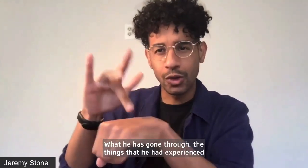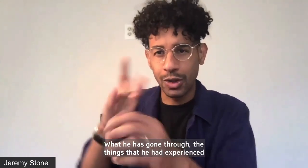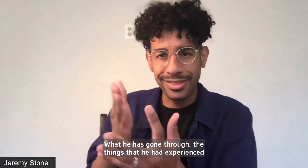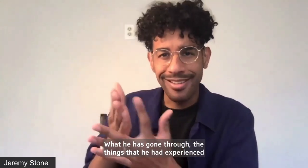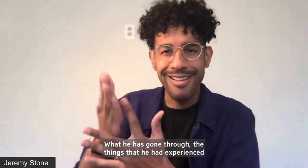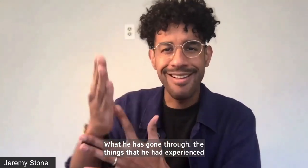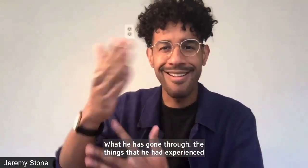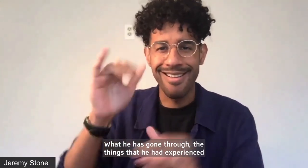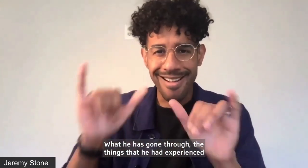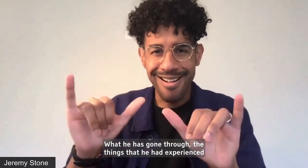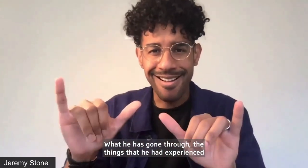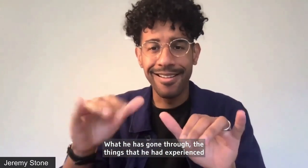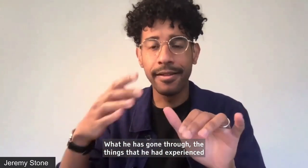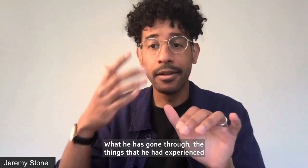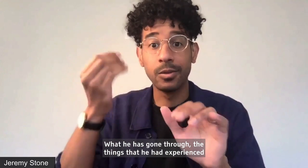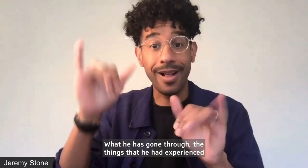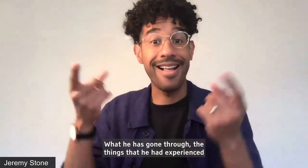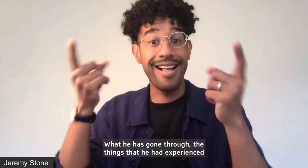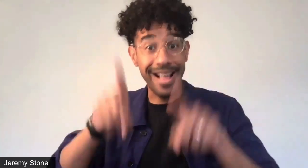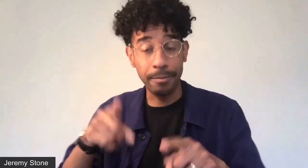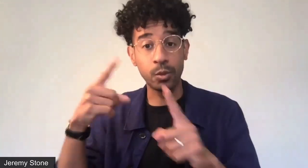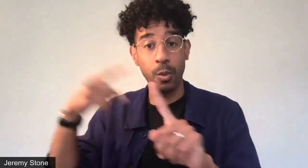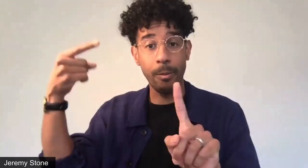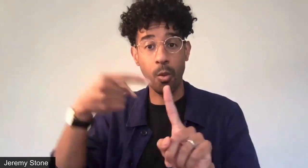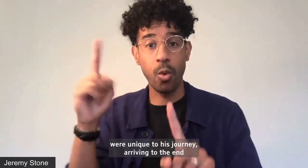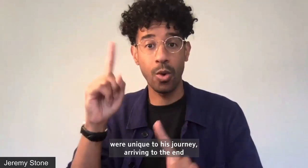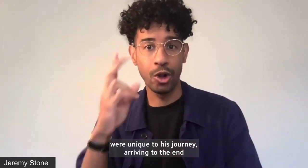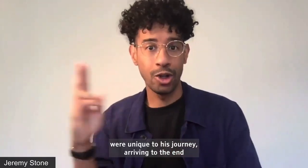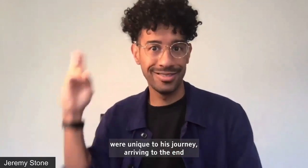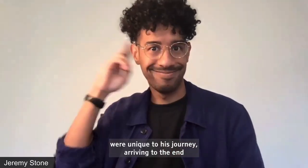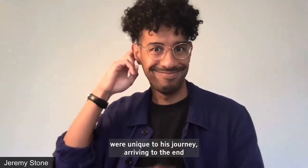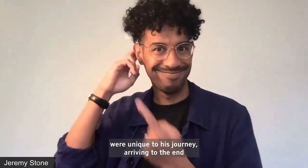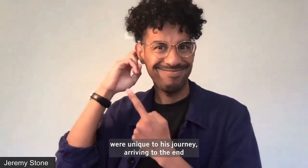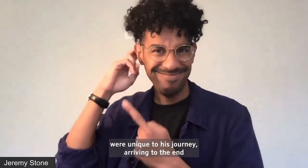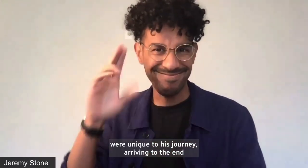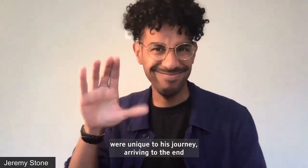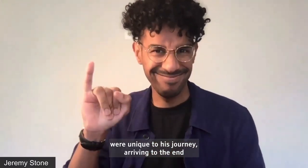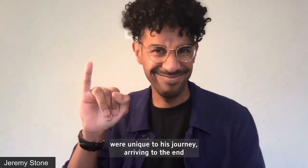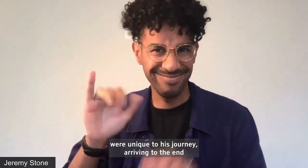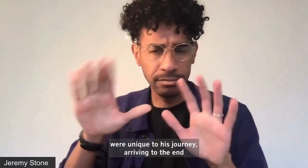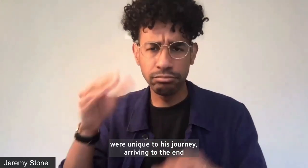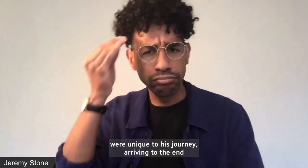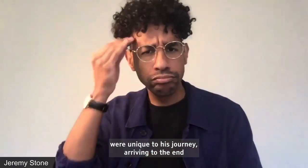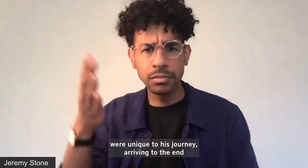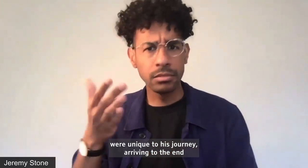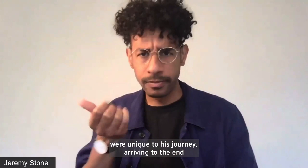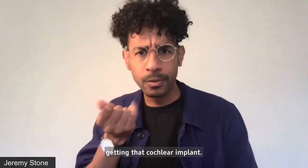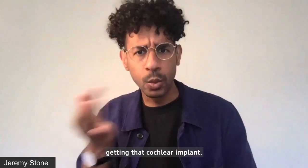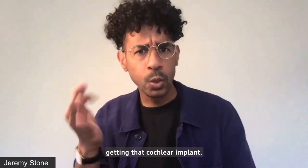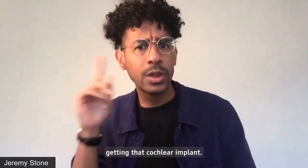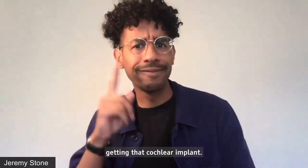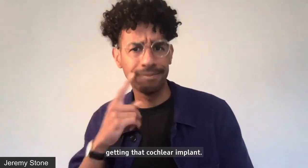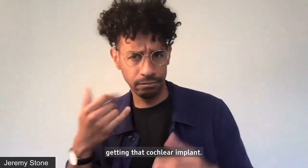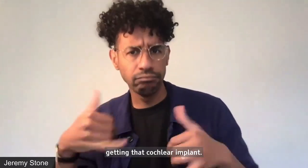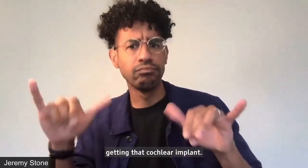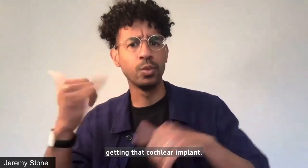What he has gone through, the things that he had experienced were unique to his journey, arriving to the end, getting